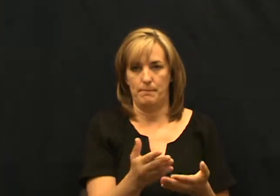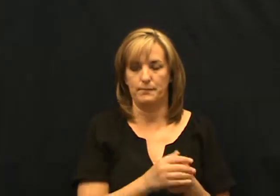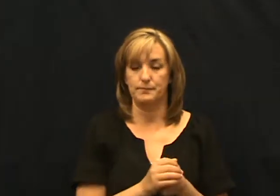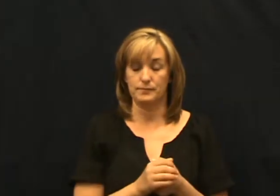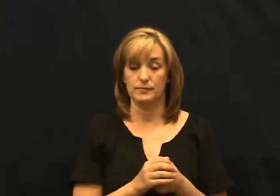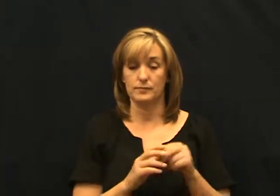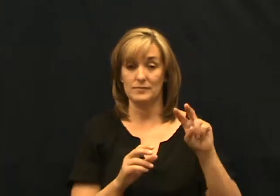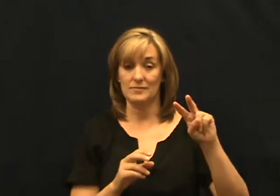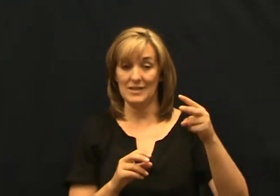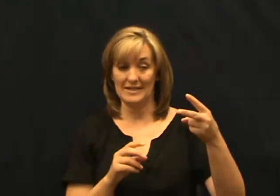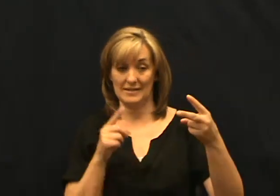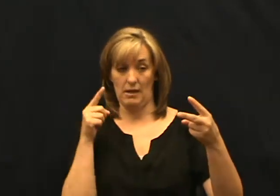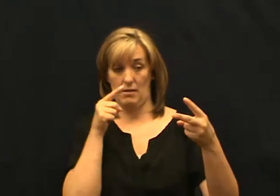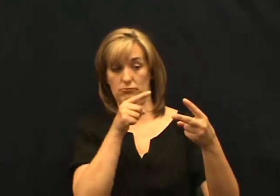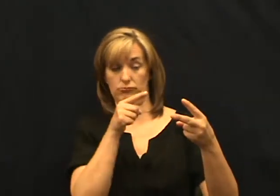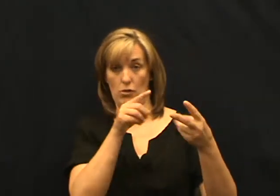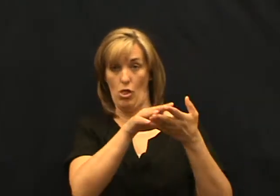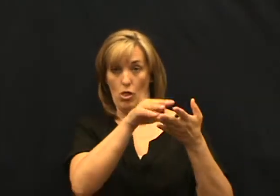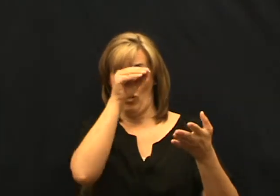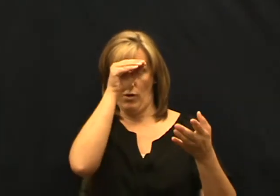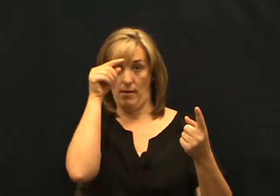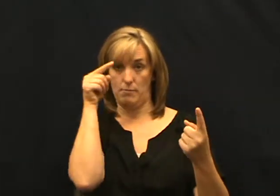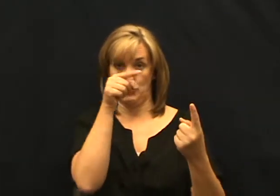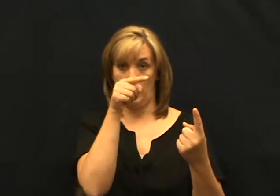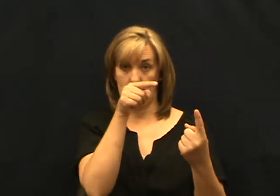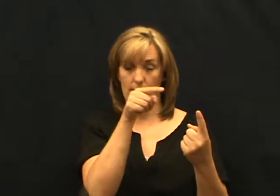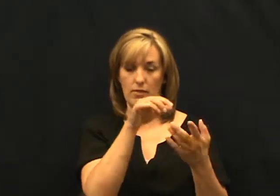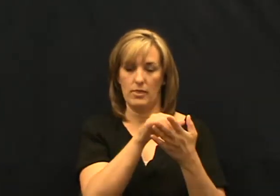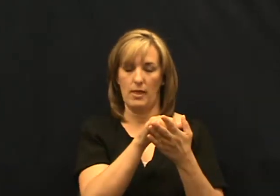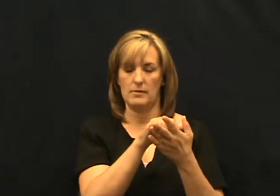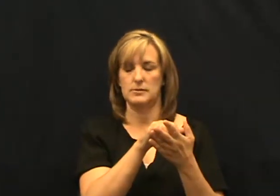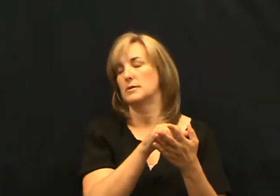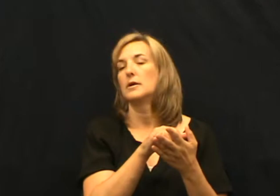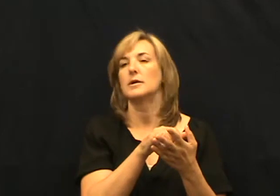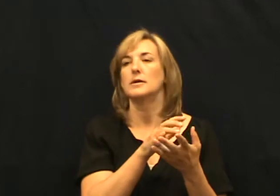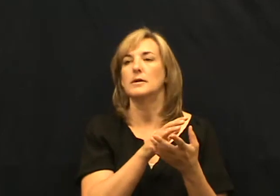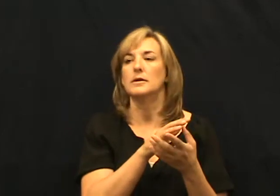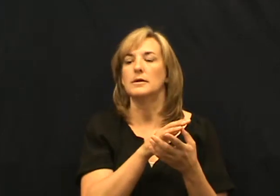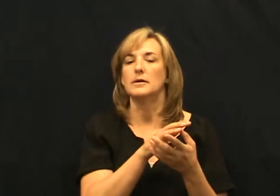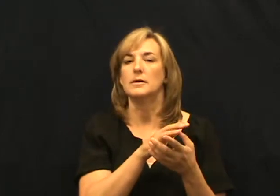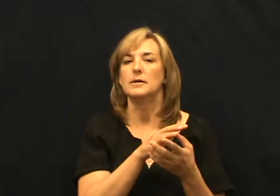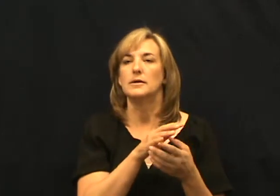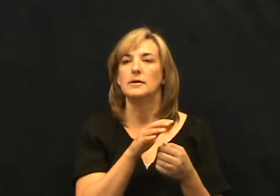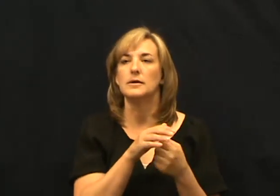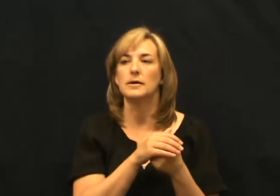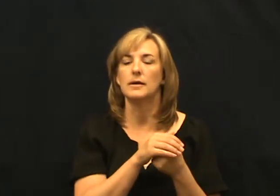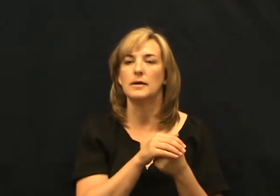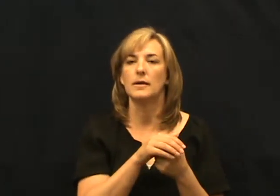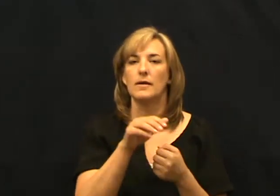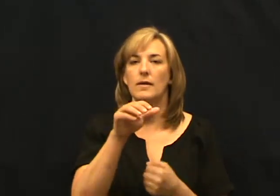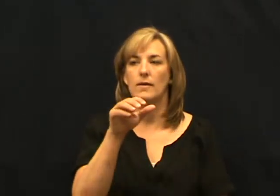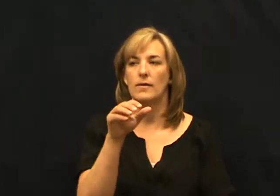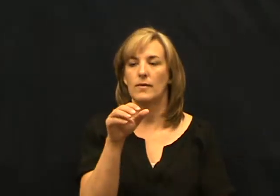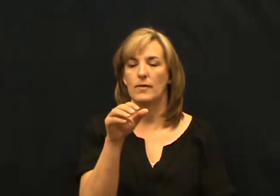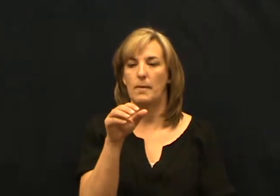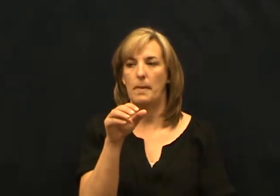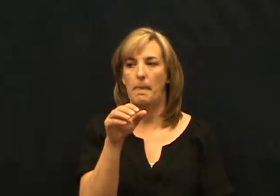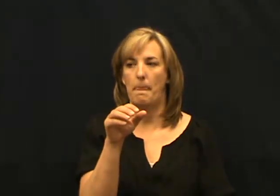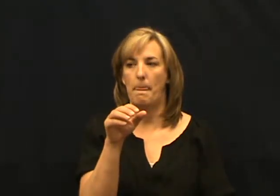the umbrella of income statement concepts is the matching principle. So what we're going to do in the next